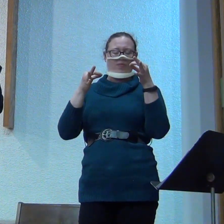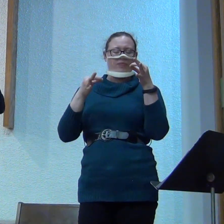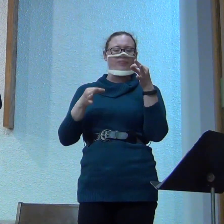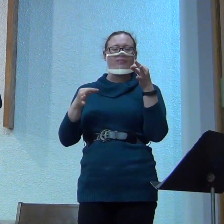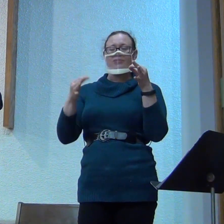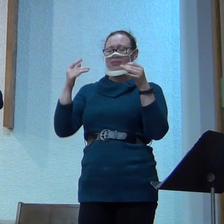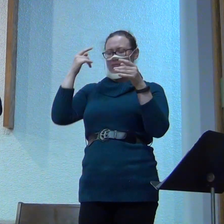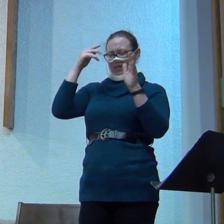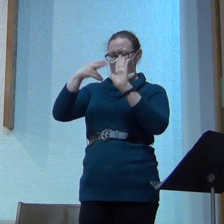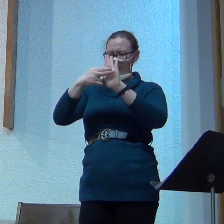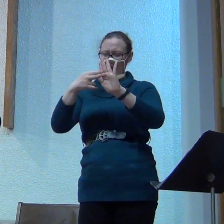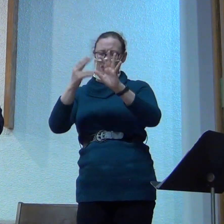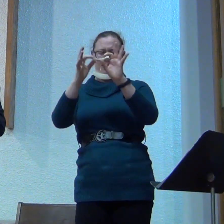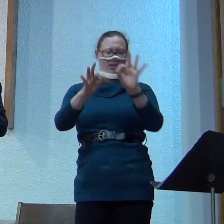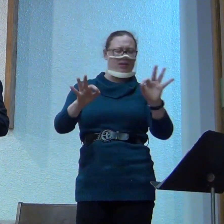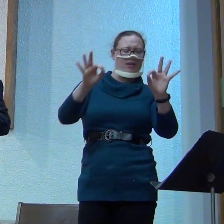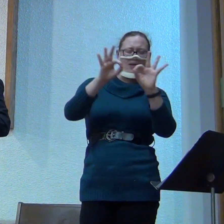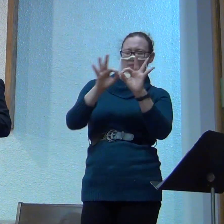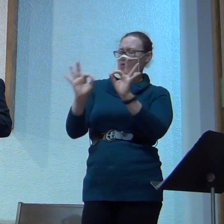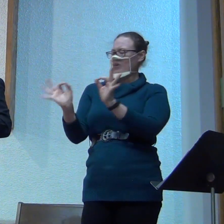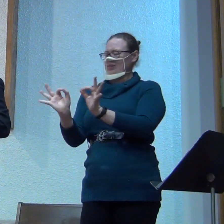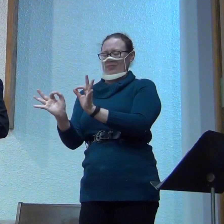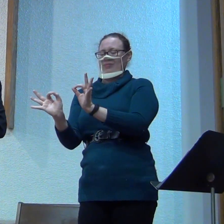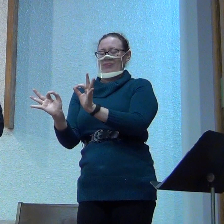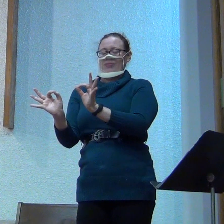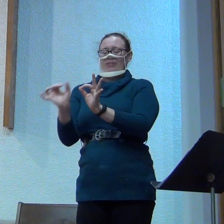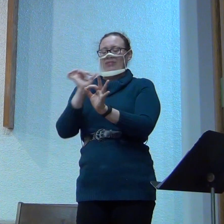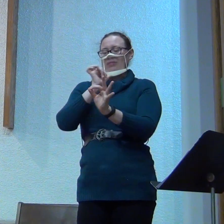is important or not.